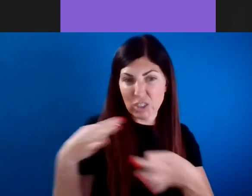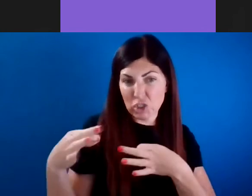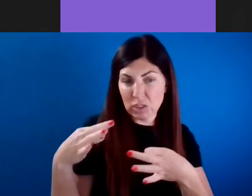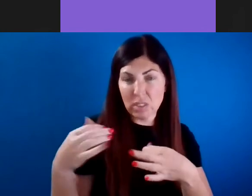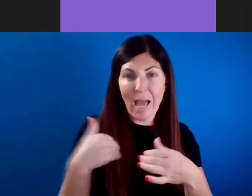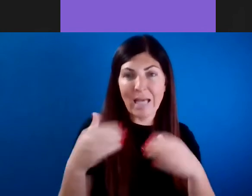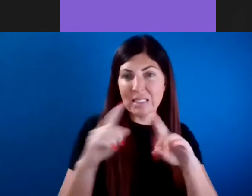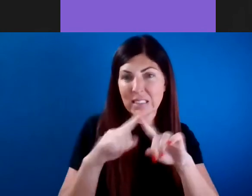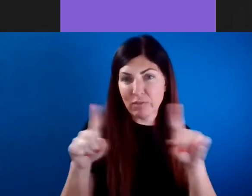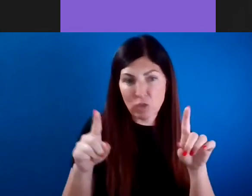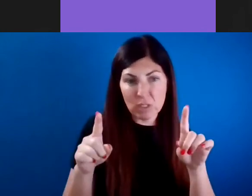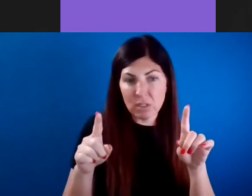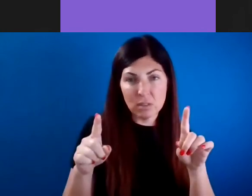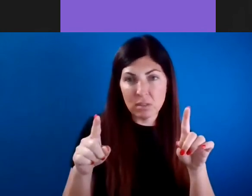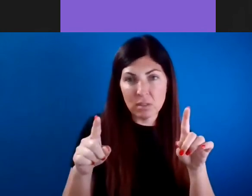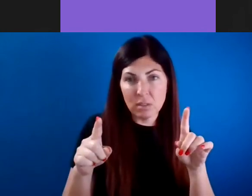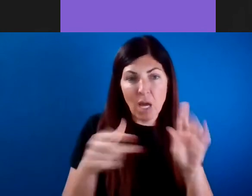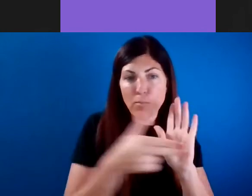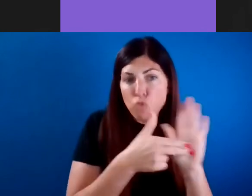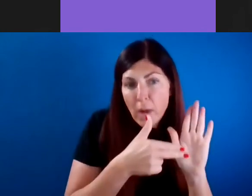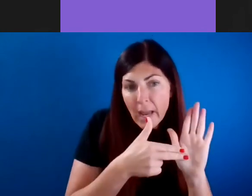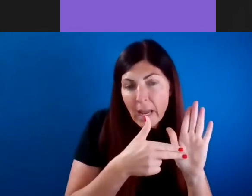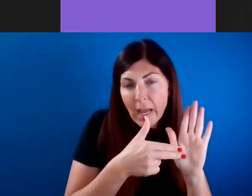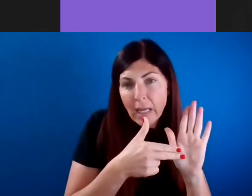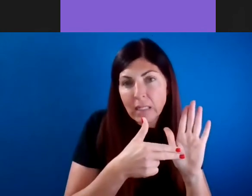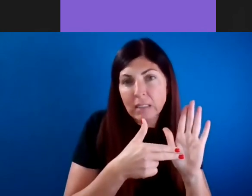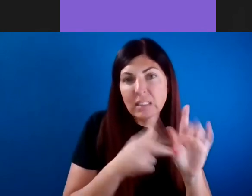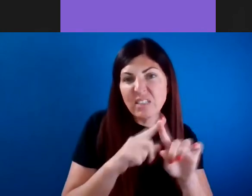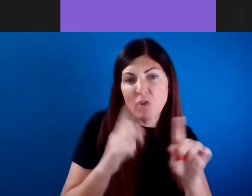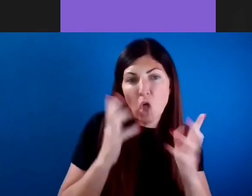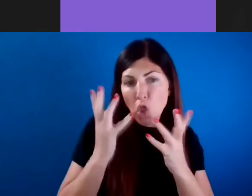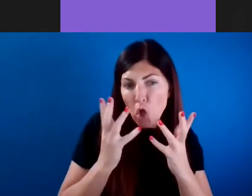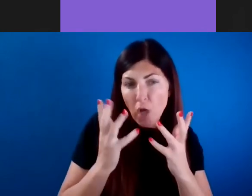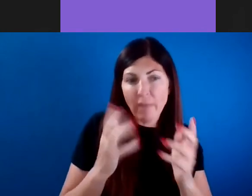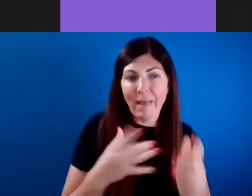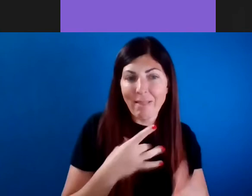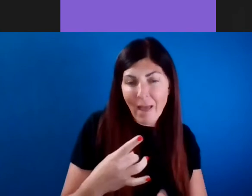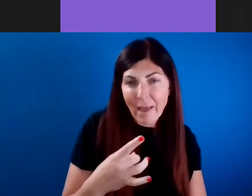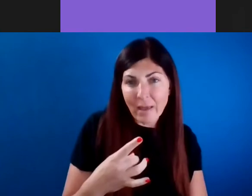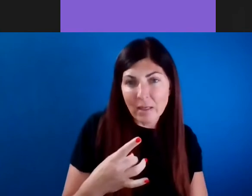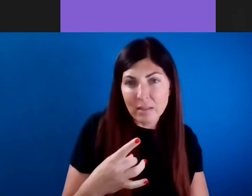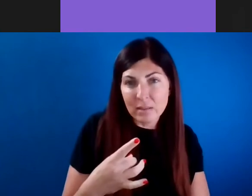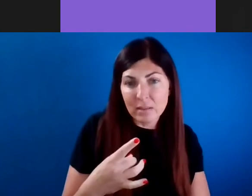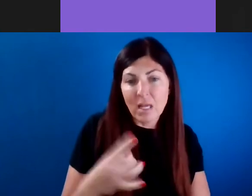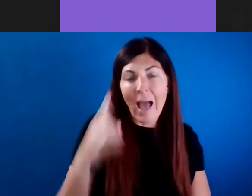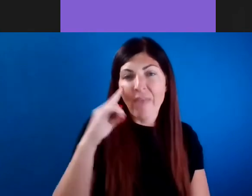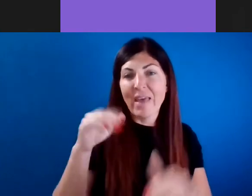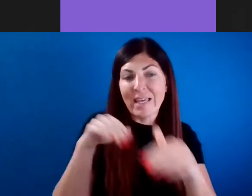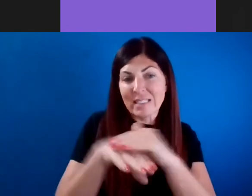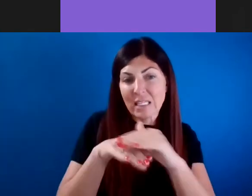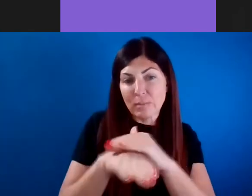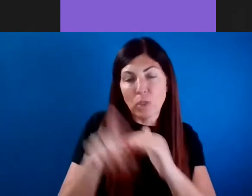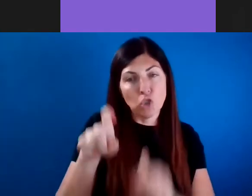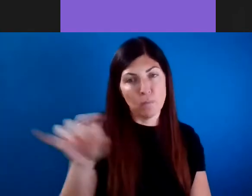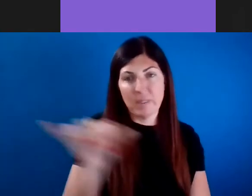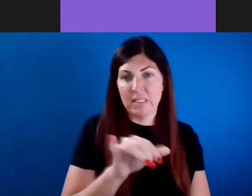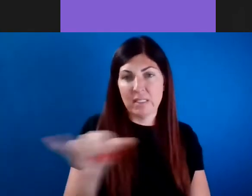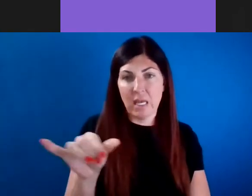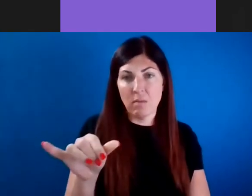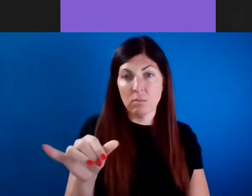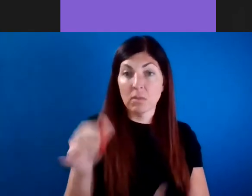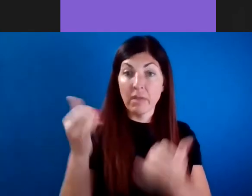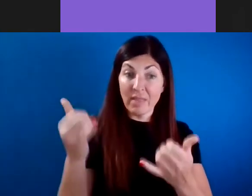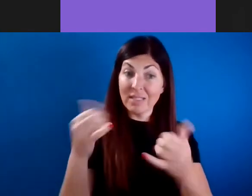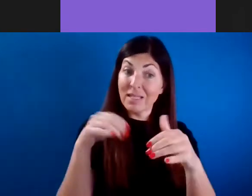houses, right? Everyone has a different brand that they like. That I think accessibility should be the same way of like, this is